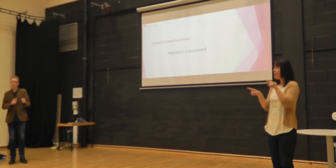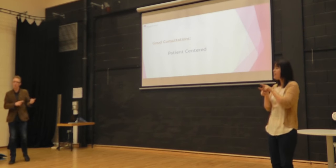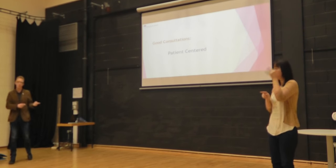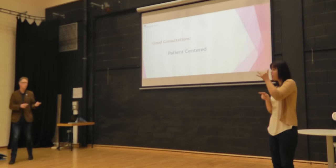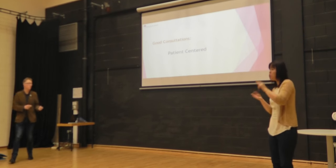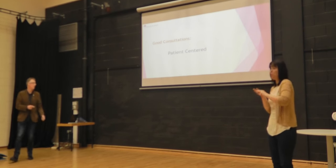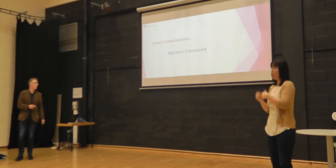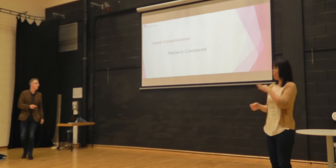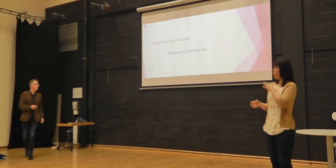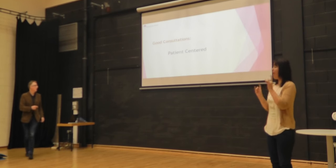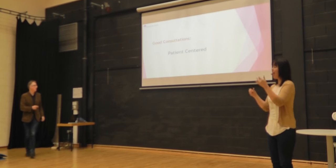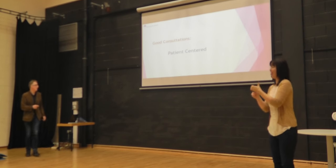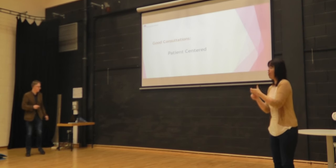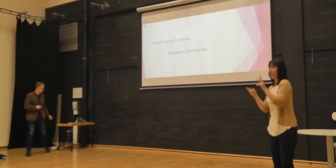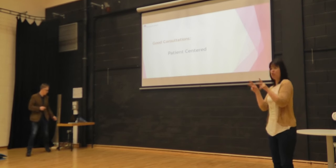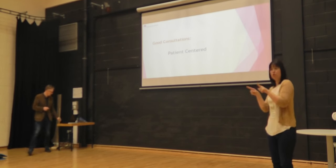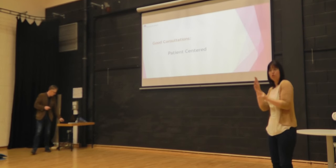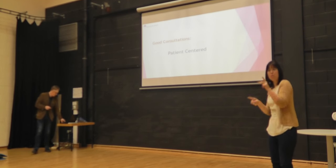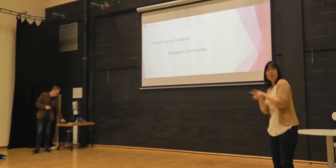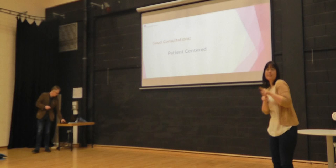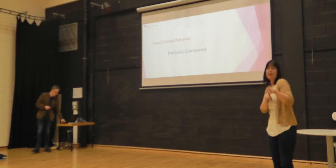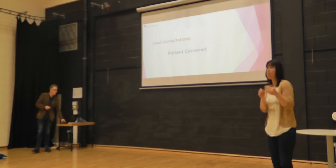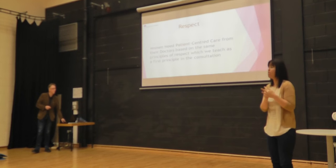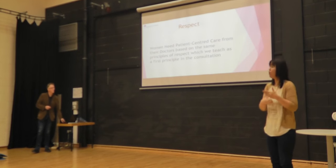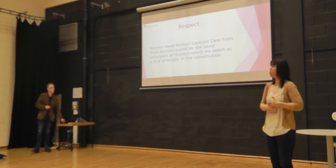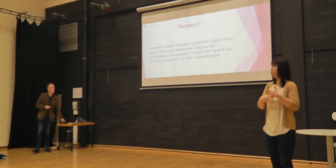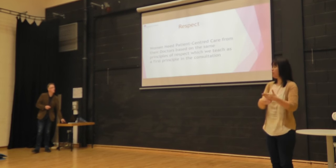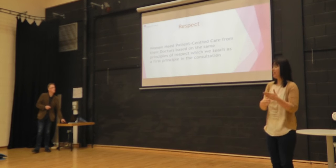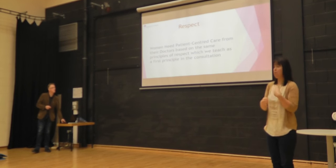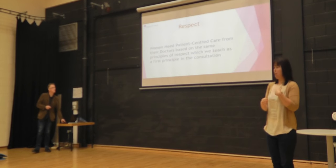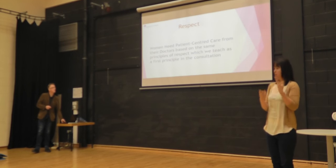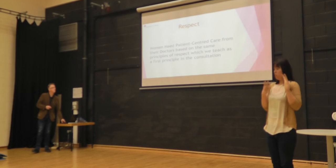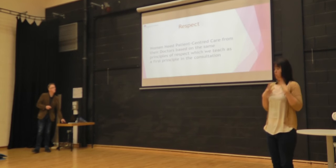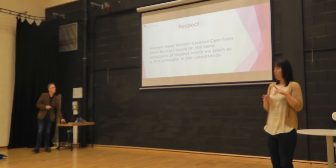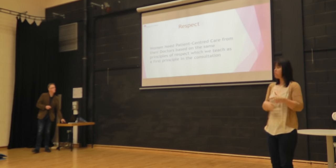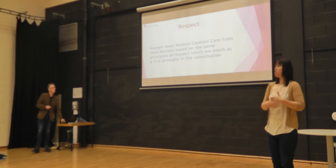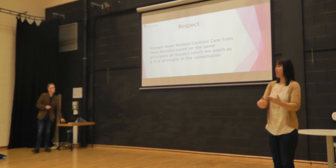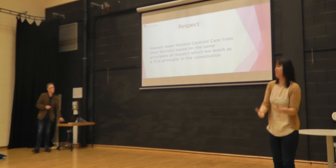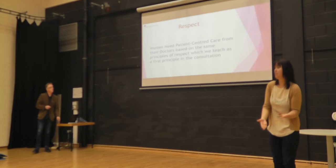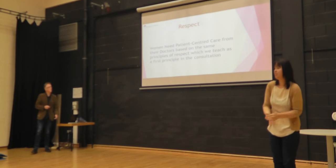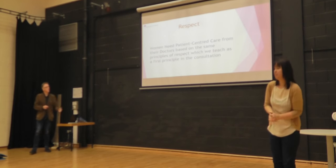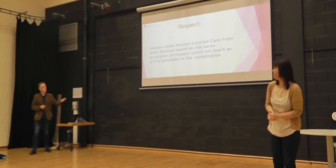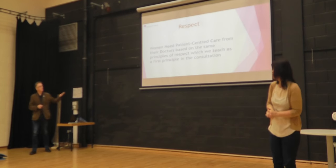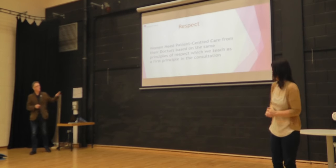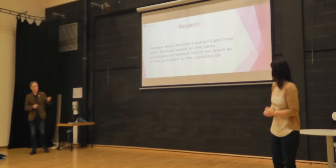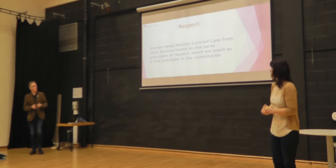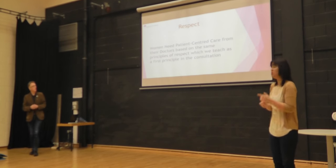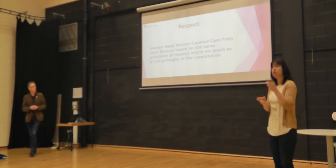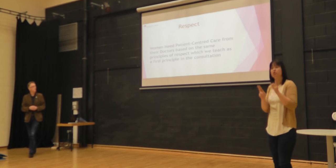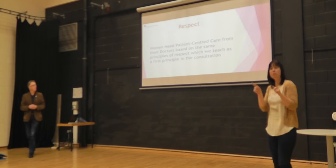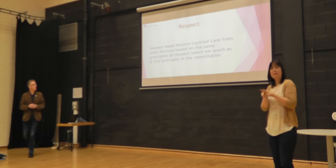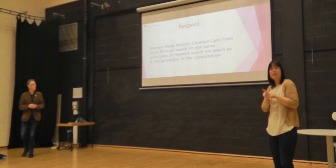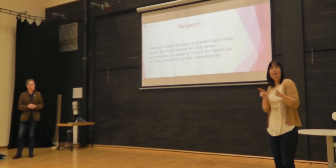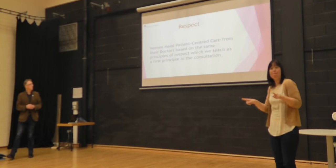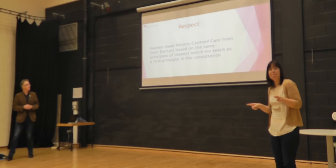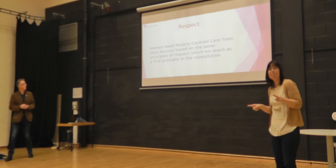healthcare, shouldn't apply to women who have unwanted pregnancies. I mean, in general,